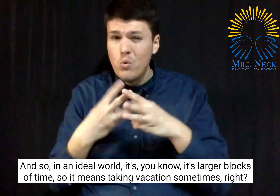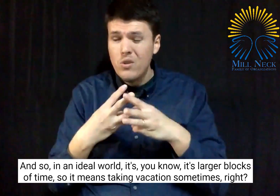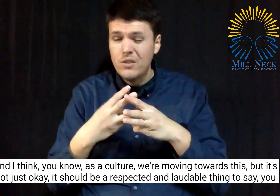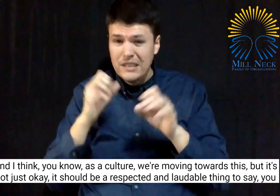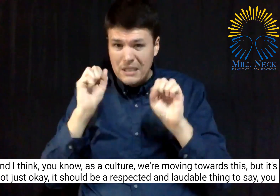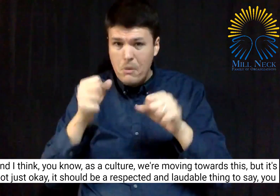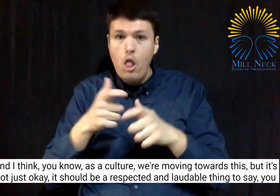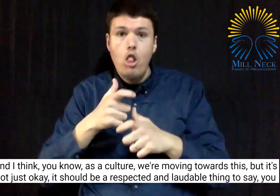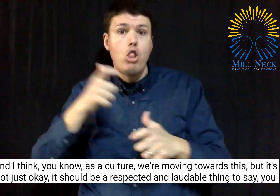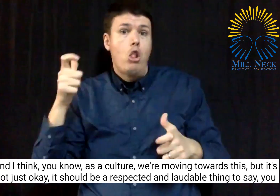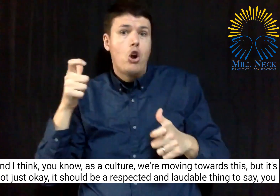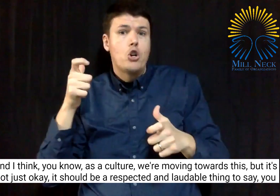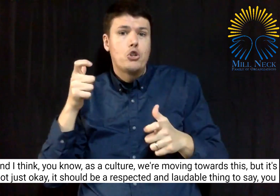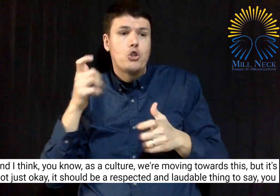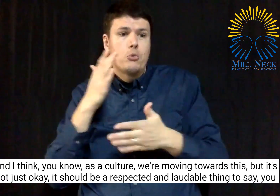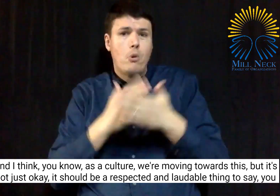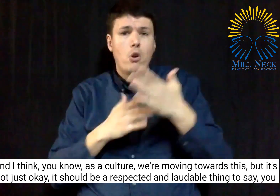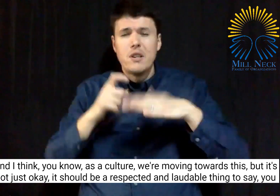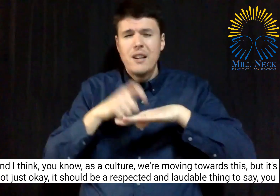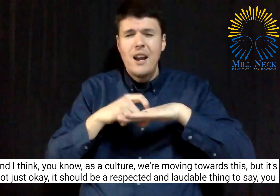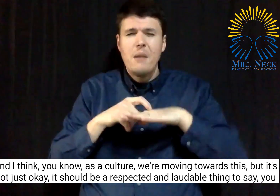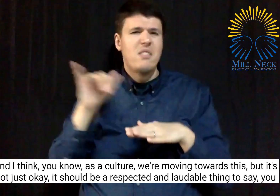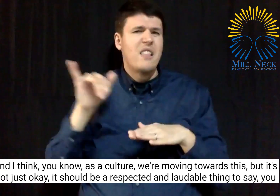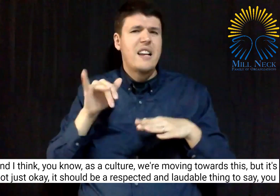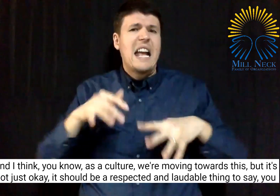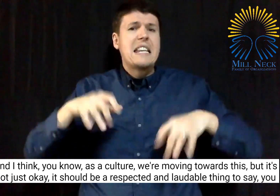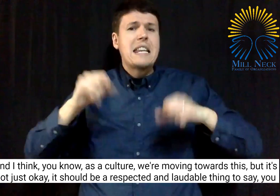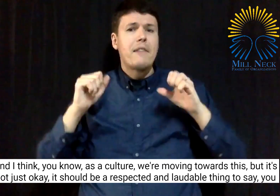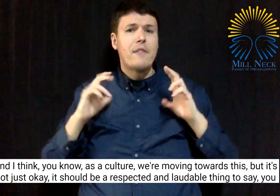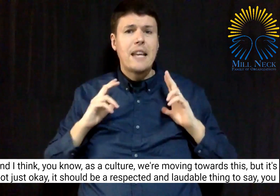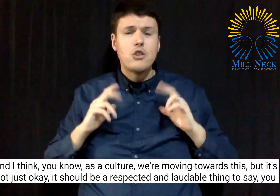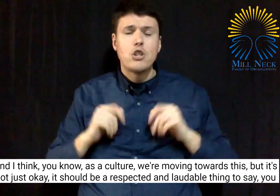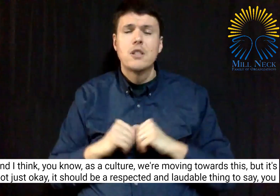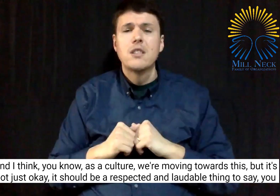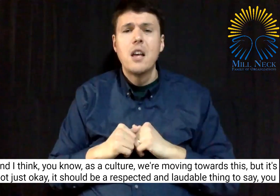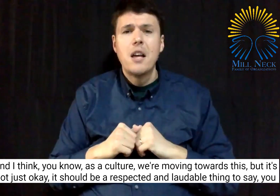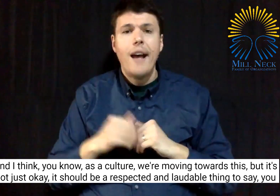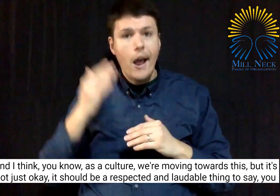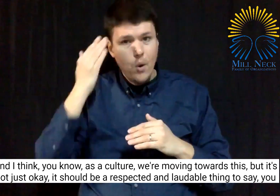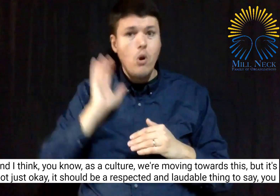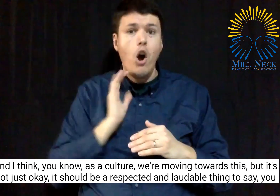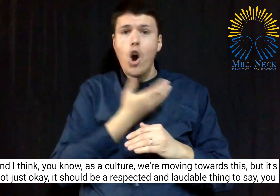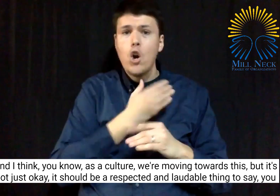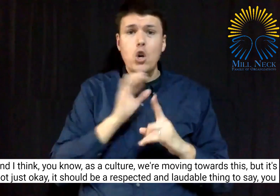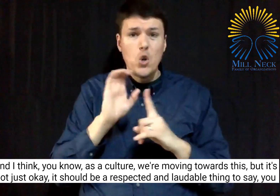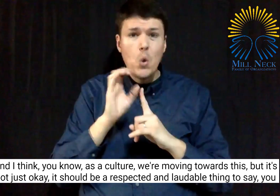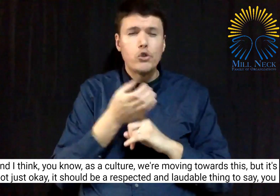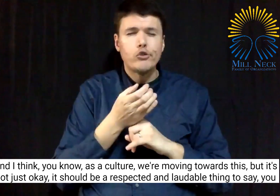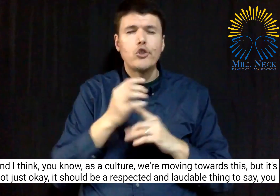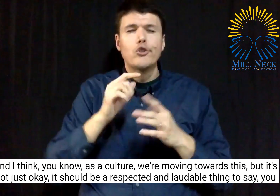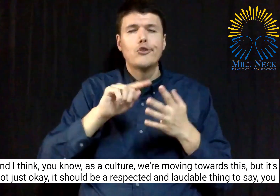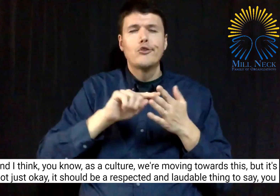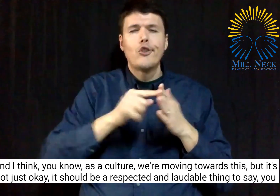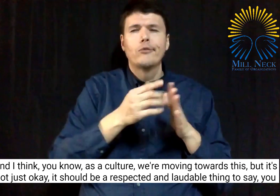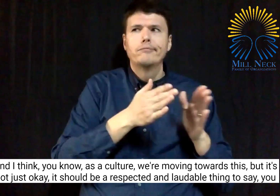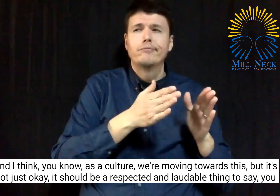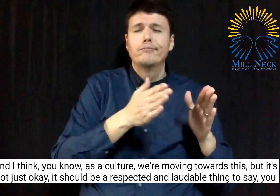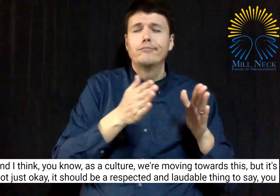And I think, as a culture, we're moving towards this, but it's not just okay. It should be a respected and laudable thing